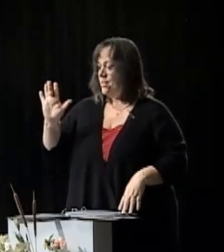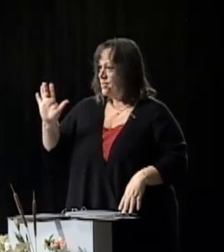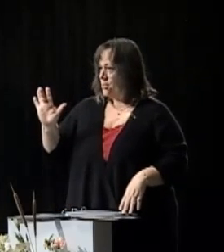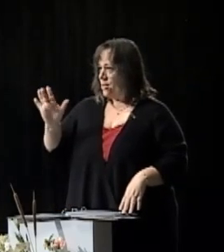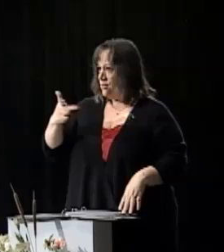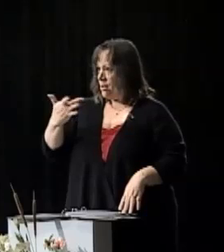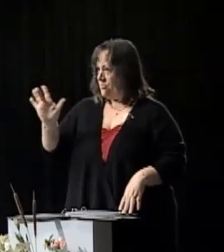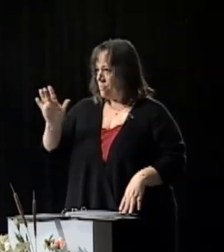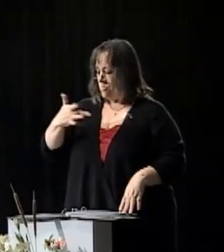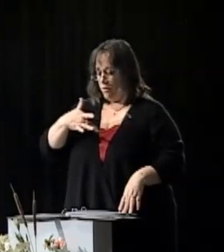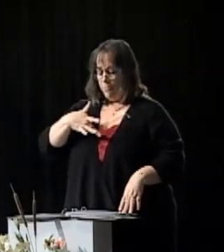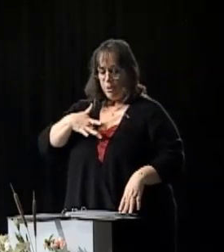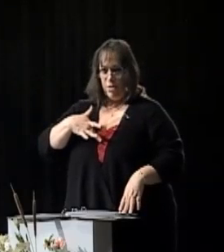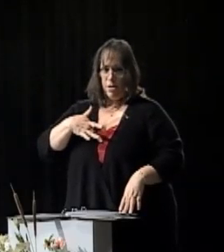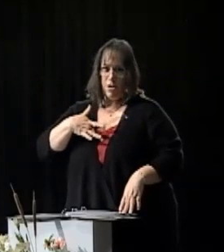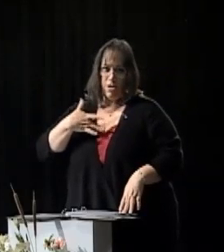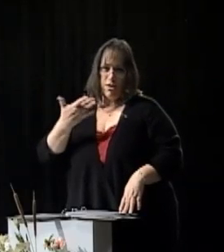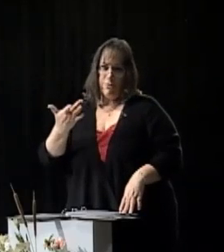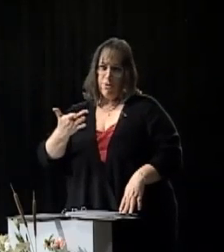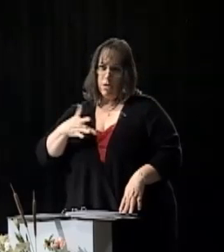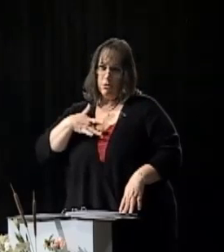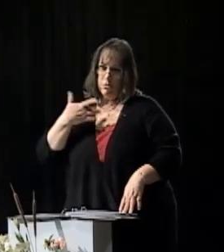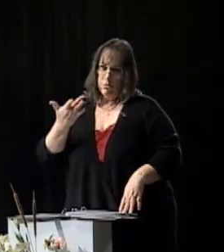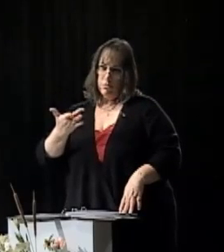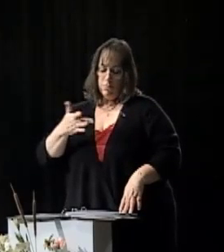Take your F, your middle finger in, feel.